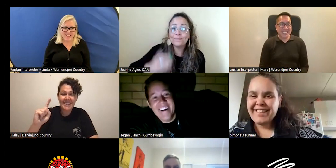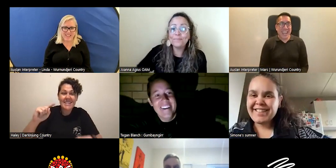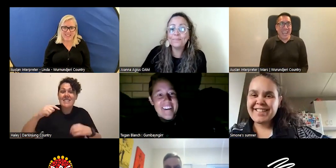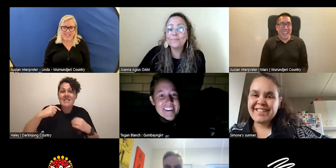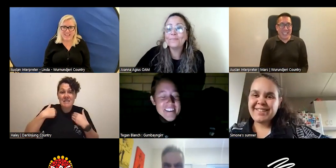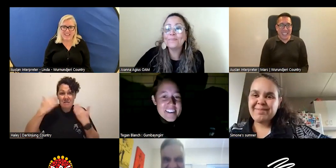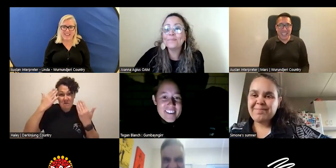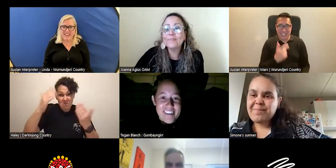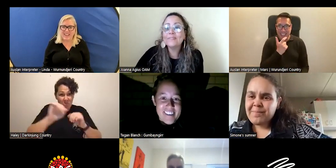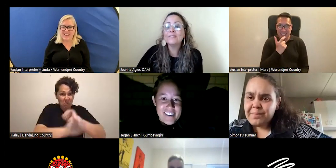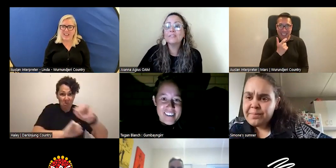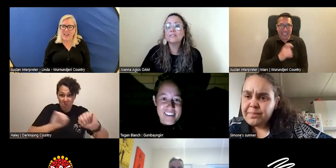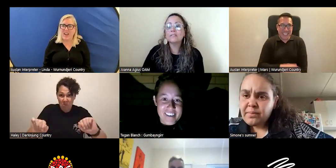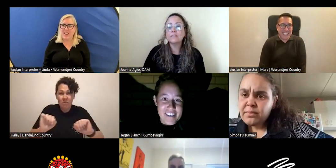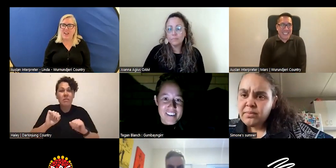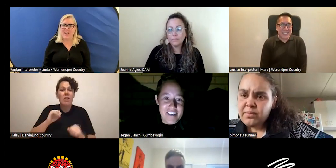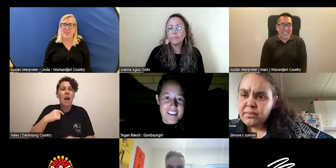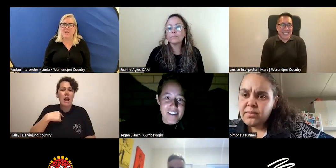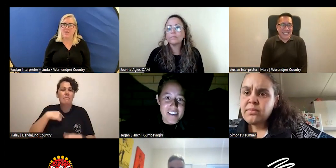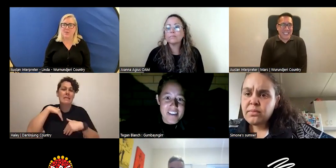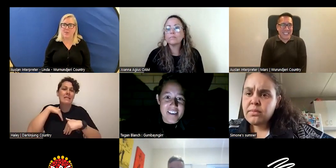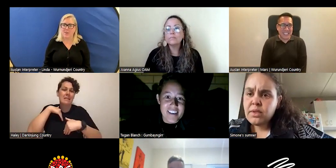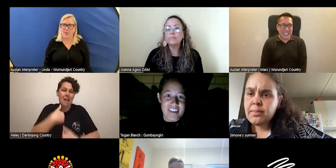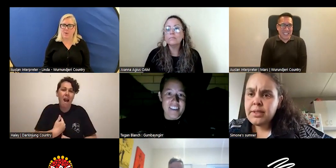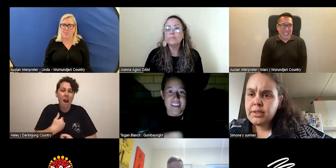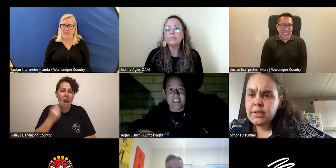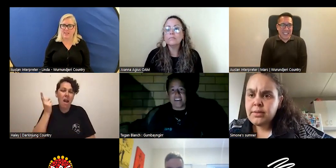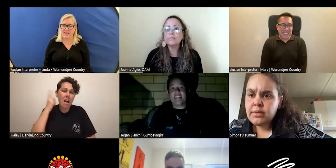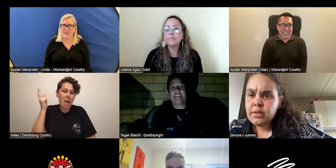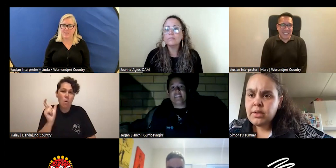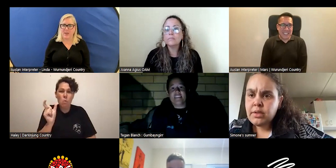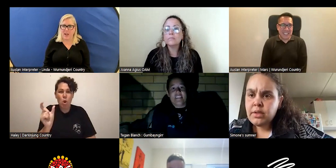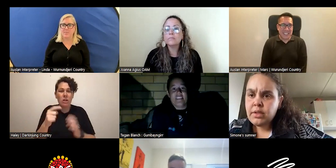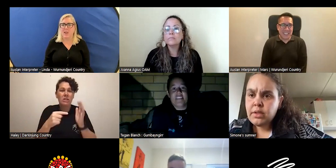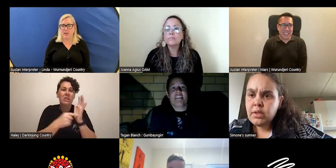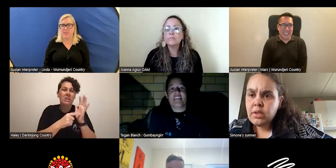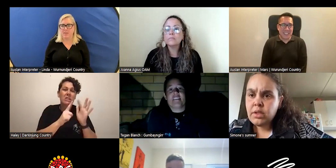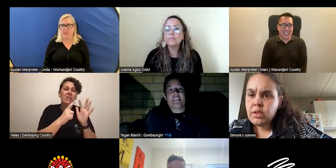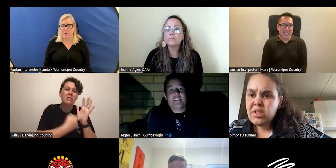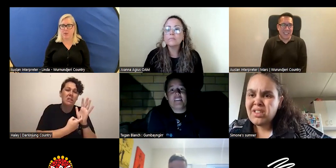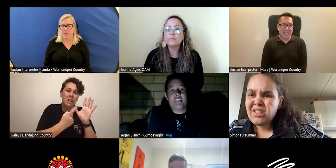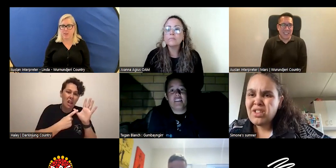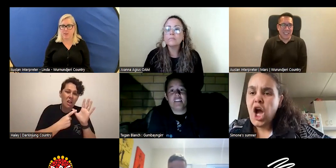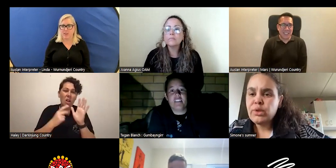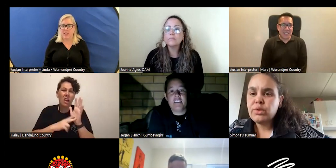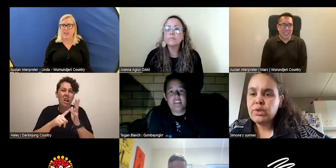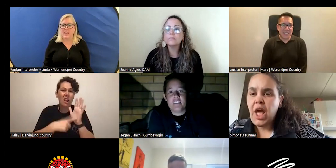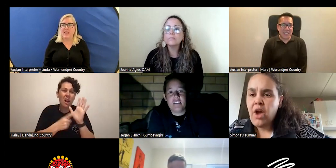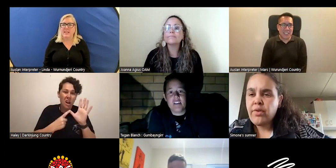Where are you hanging out? I don't know your opinions, but I'm tired of hearing the